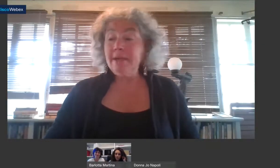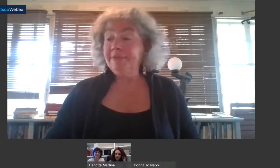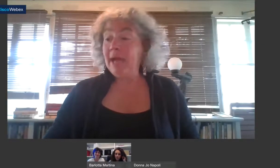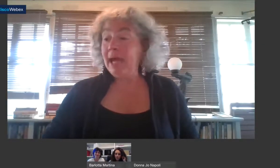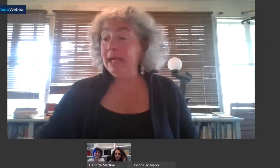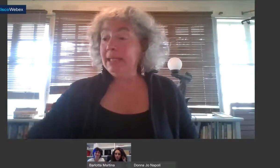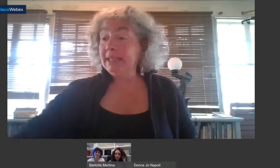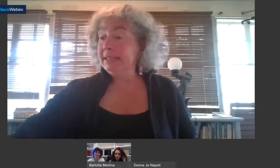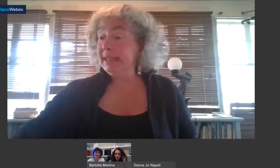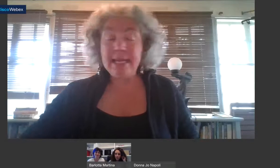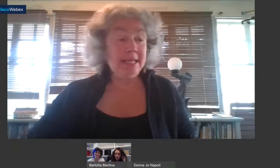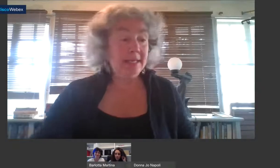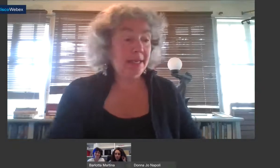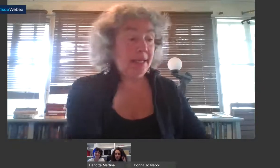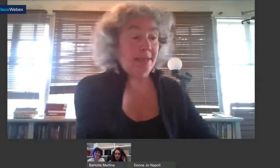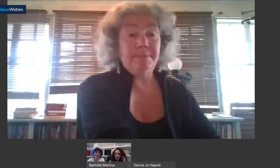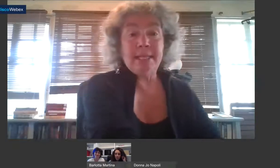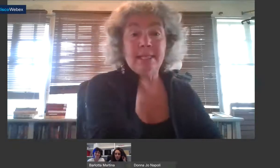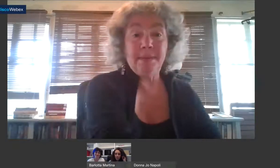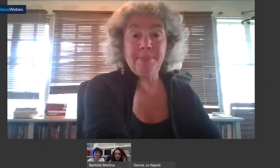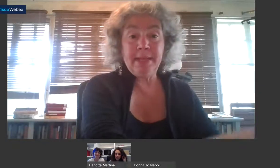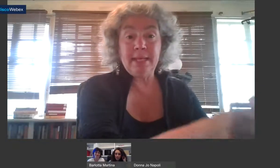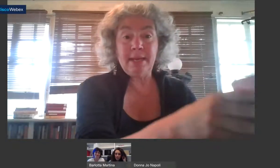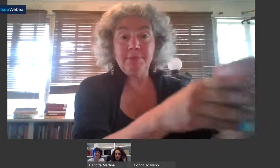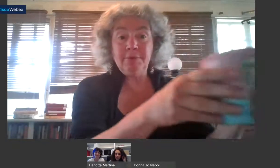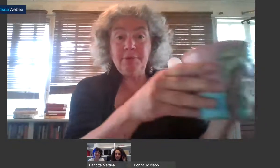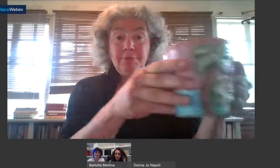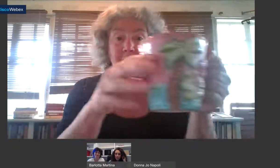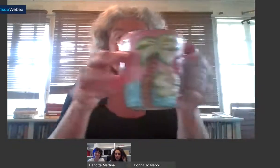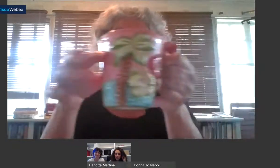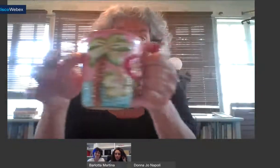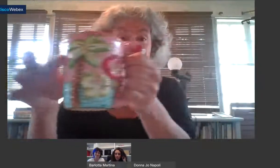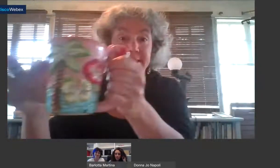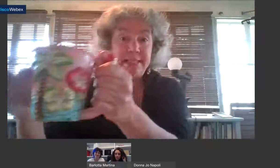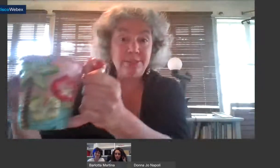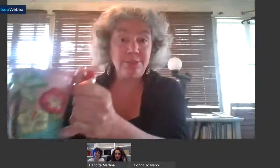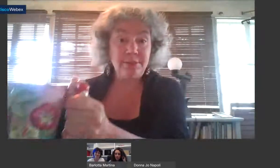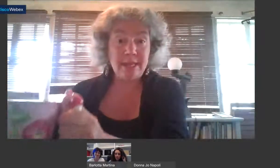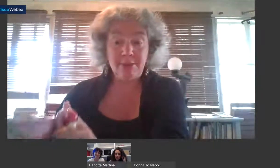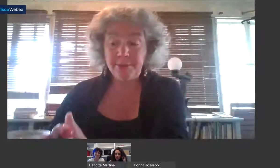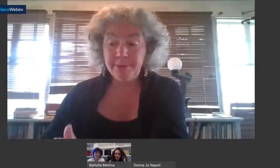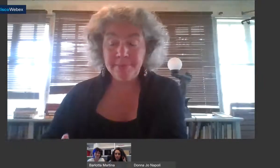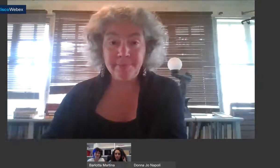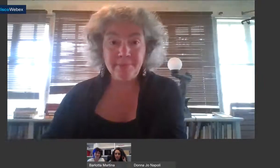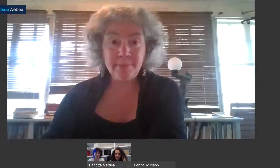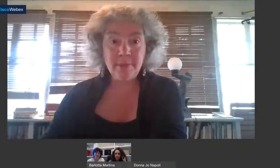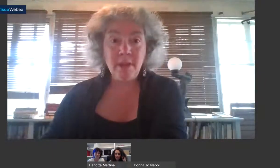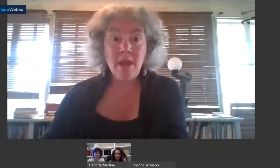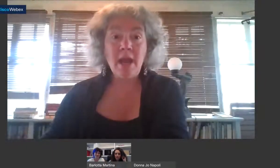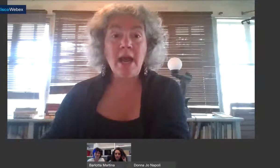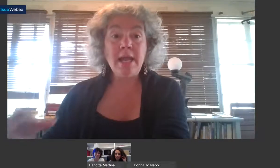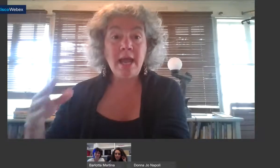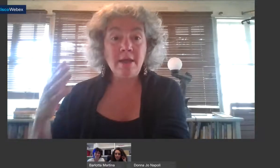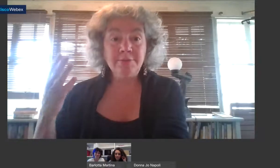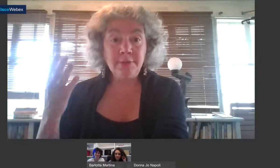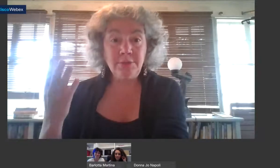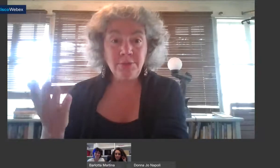If I take my cup and I move it from one side of my desk to the other, I have